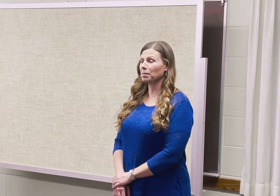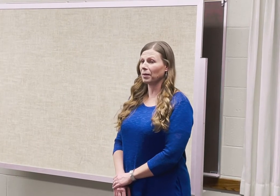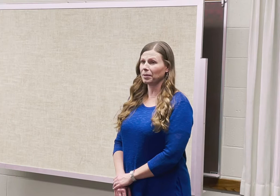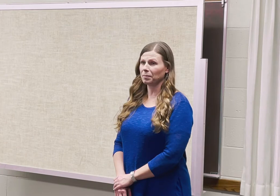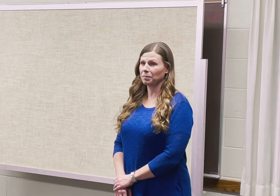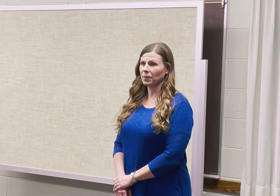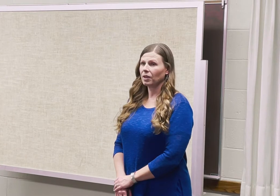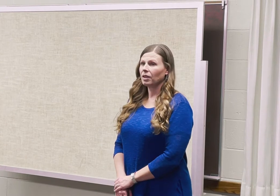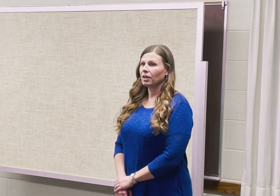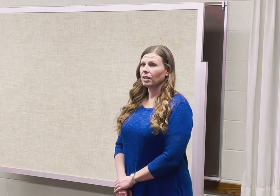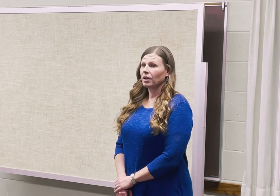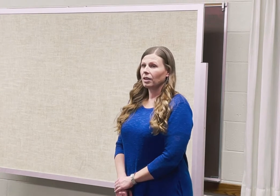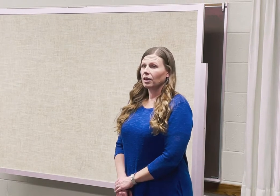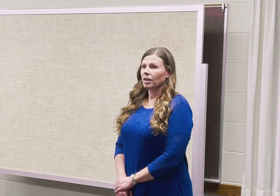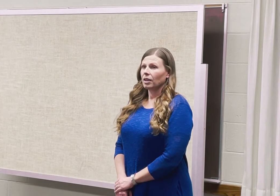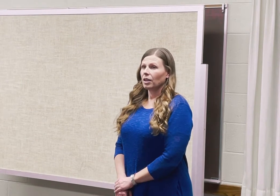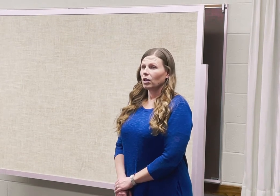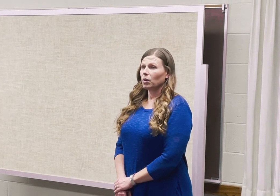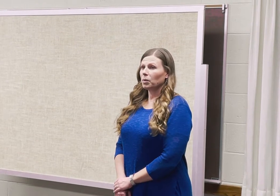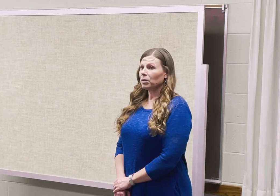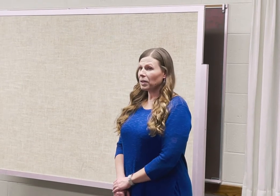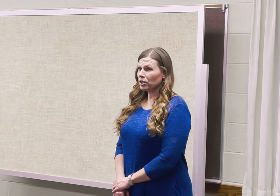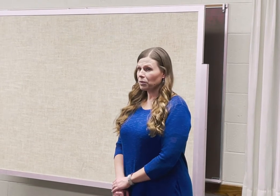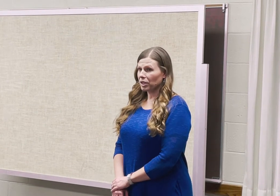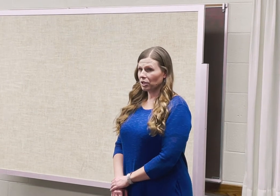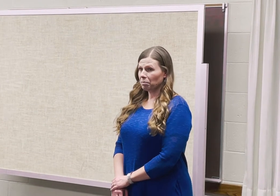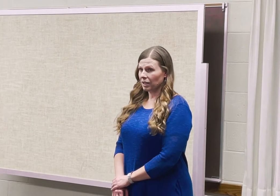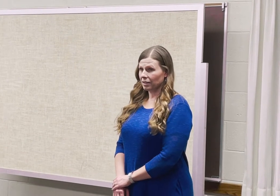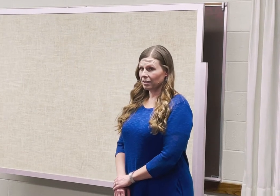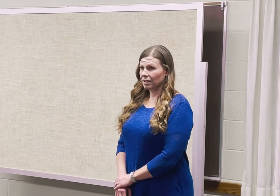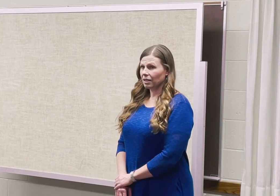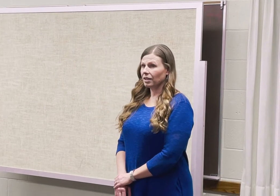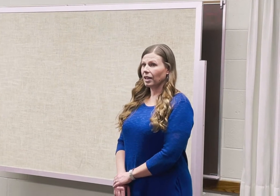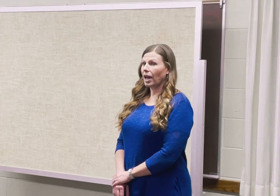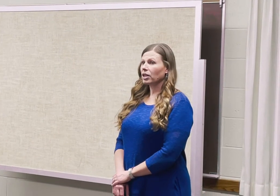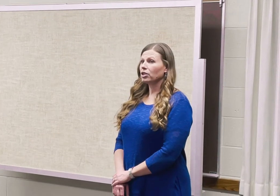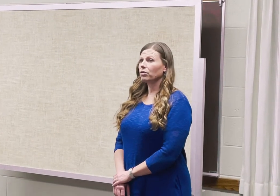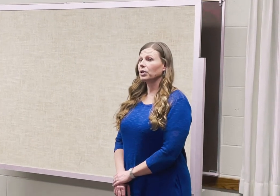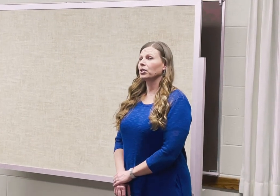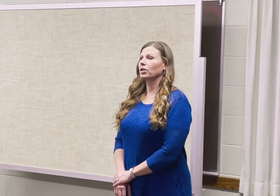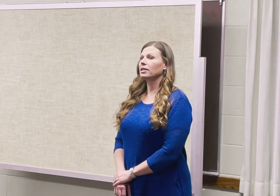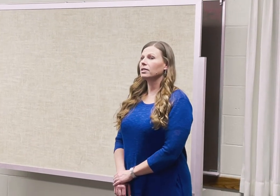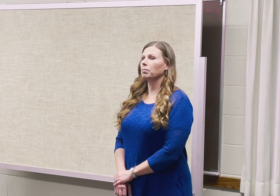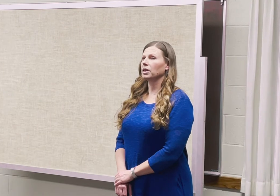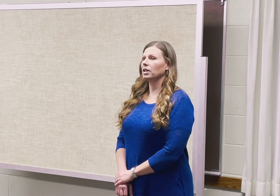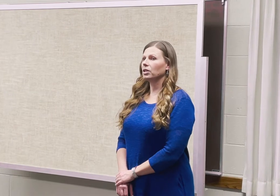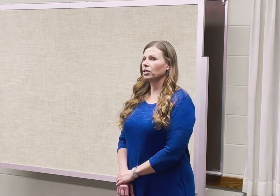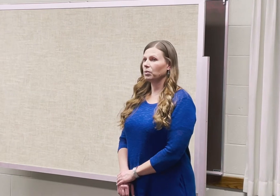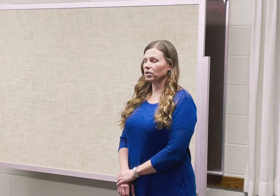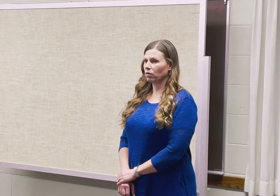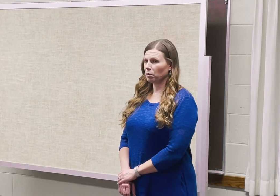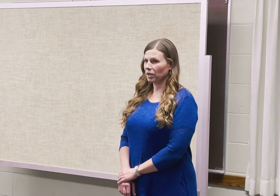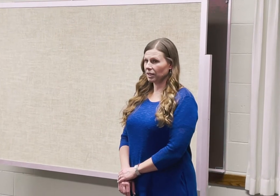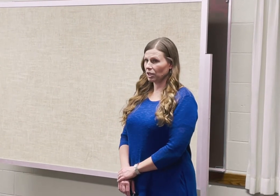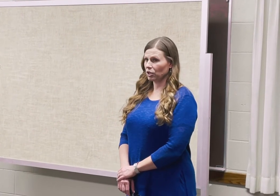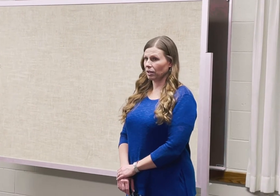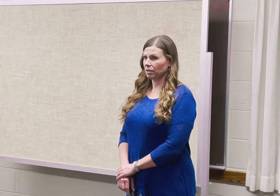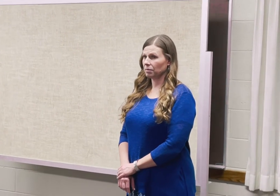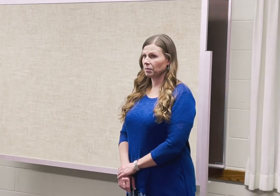it. The word restoration means the action of returning something to its former condition.